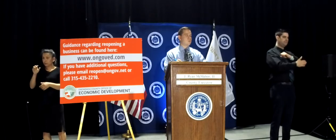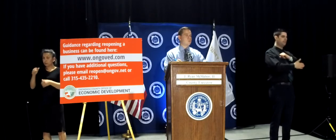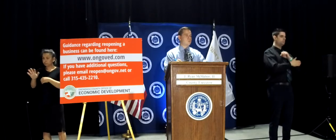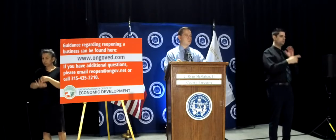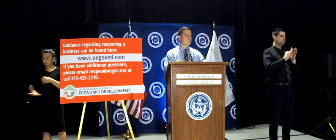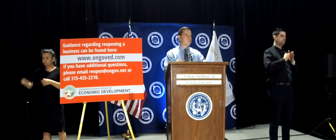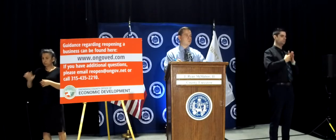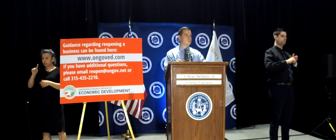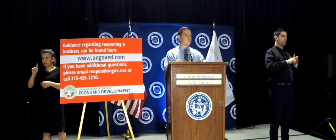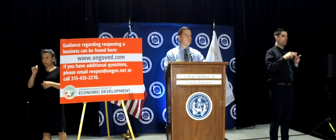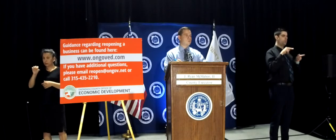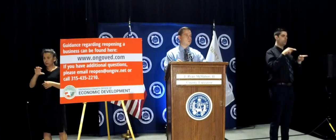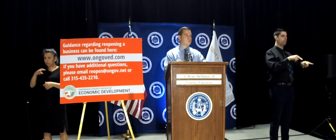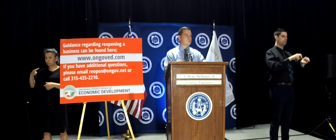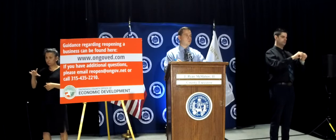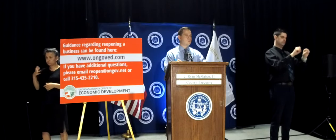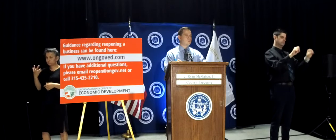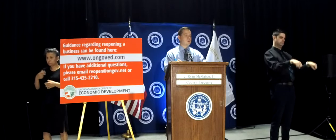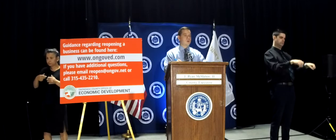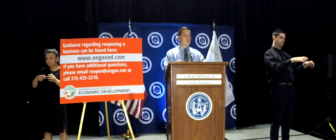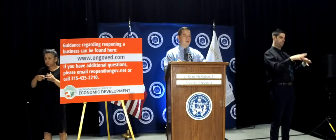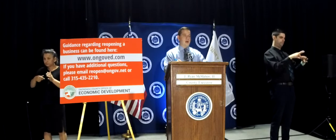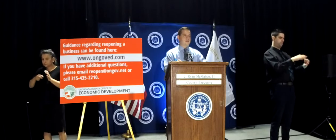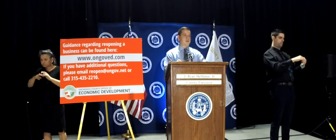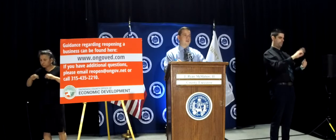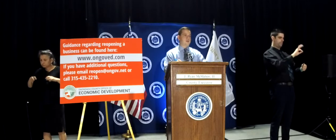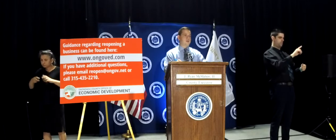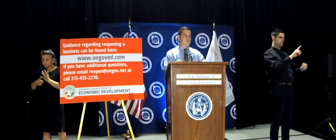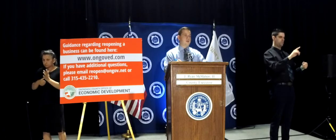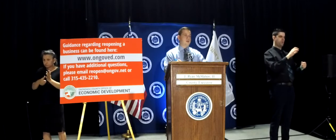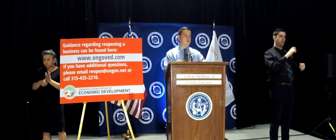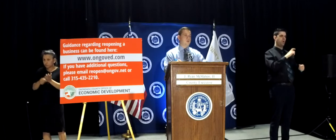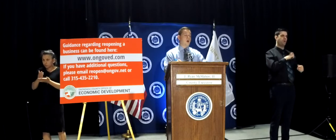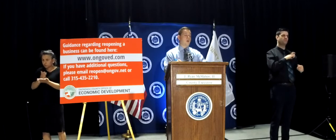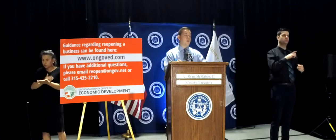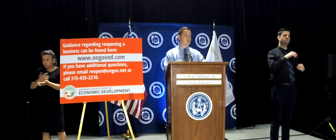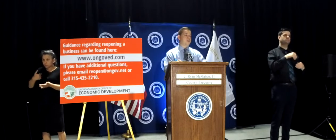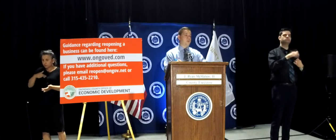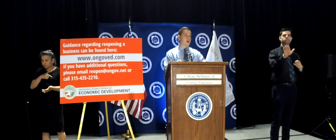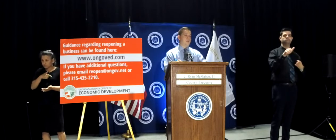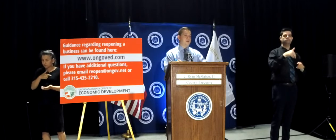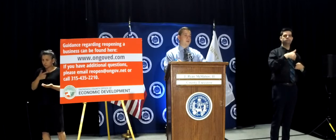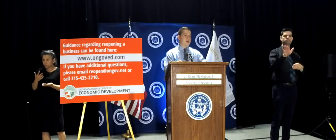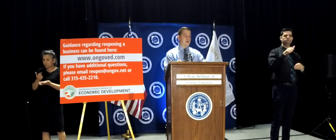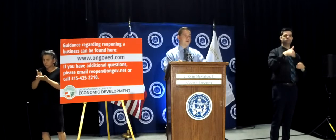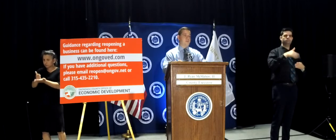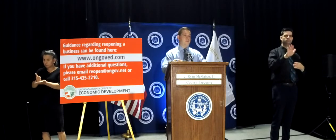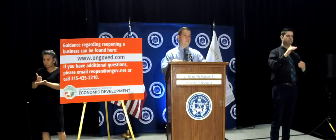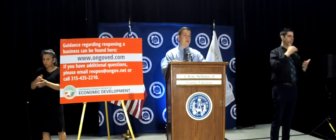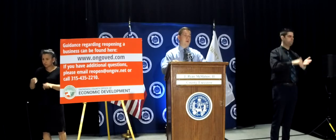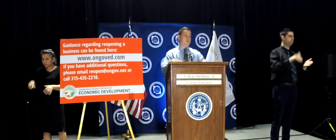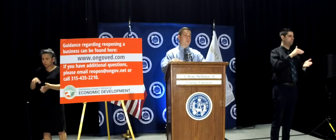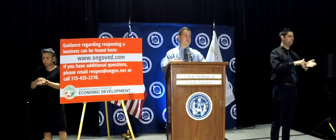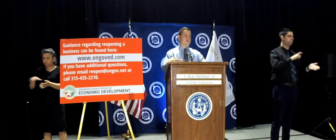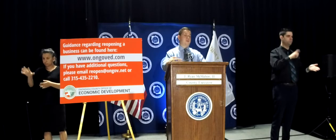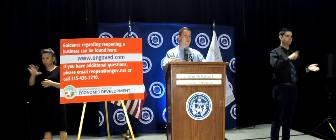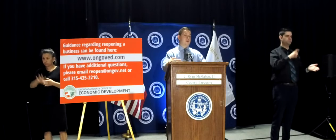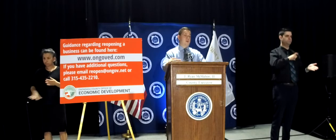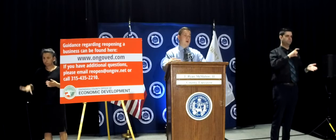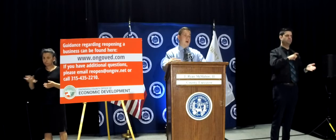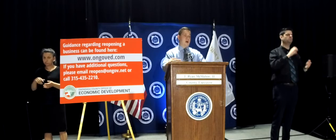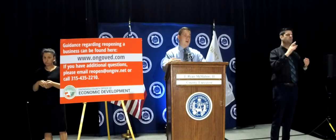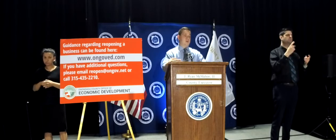at the system and rethink some things. Yeah, I think our probation department now is a bigger piece